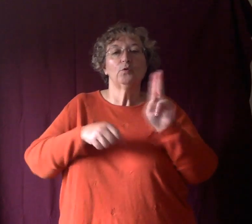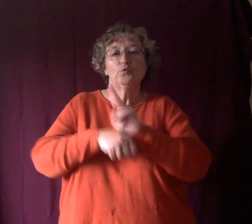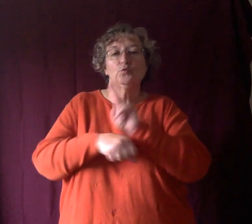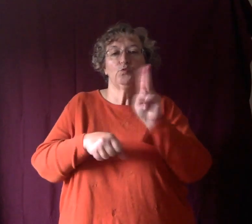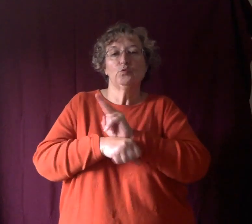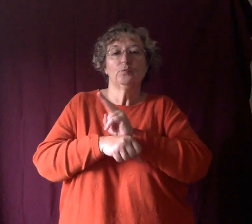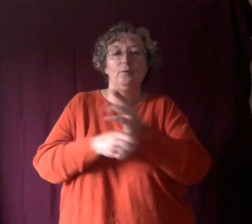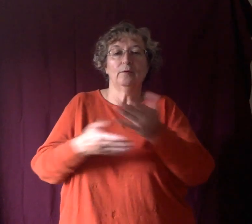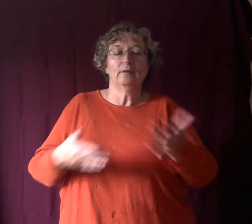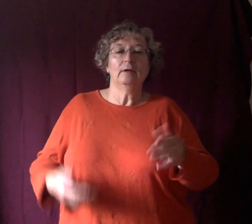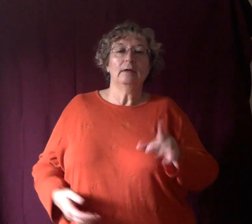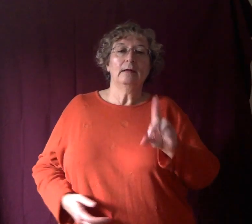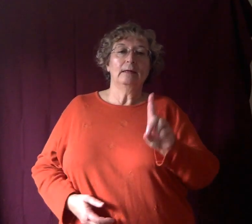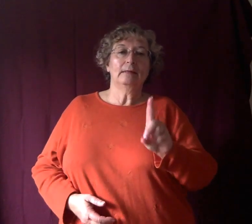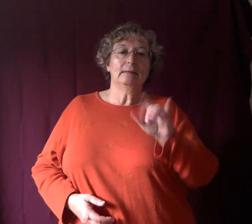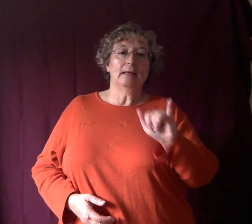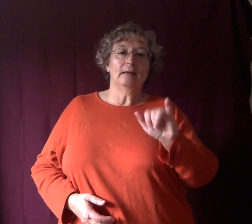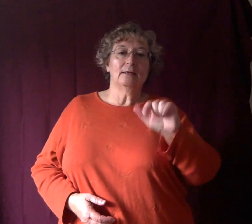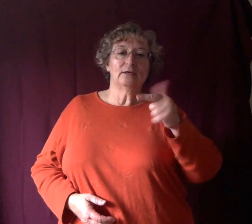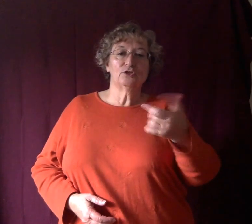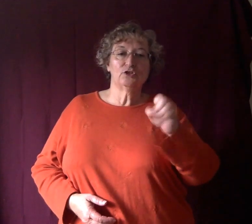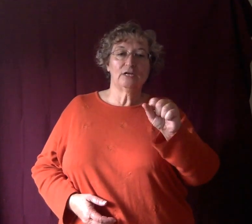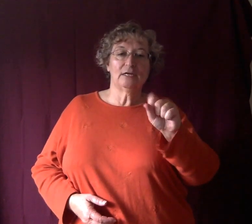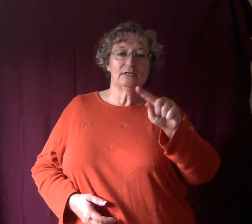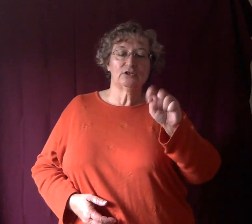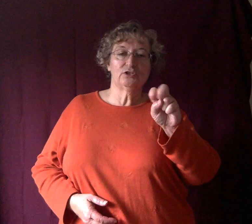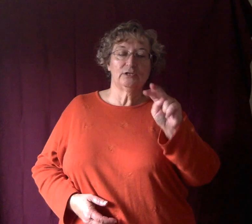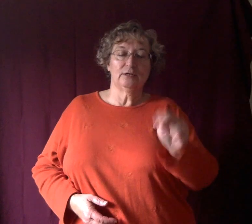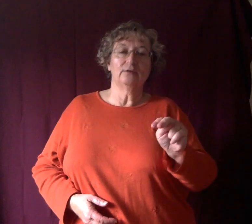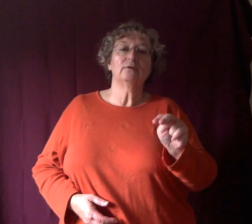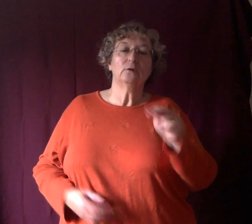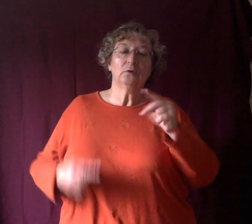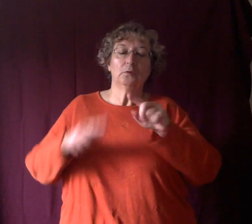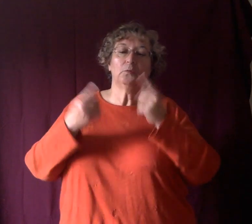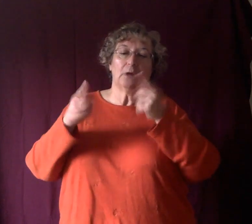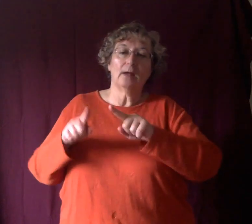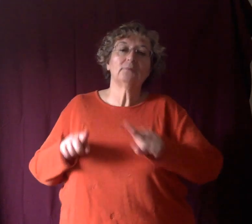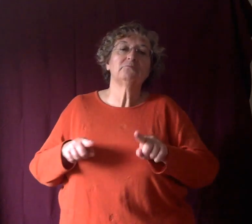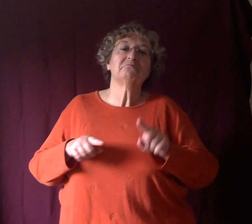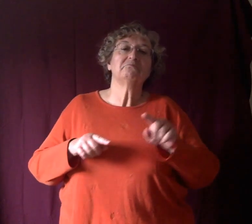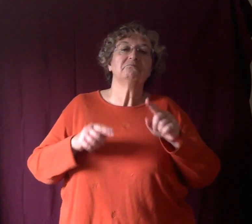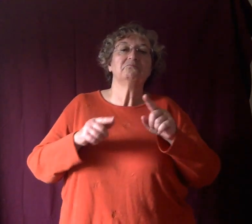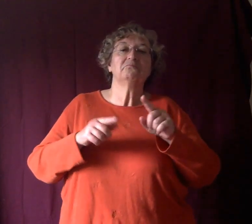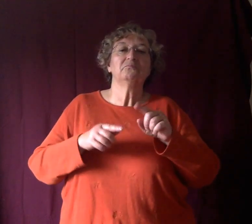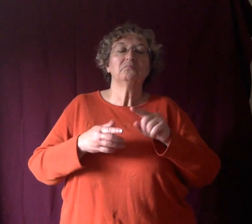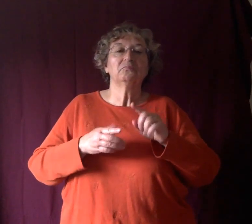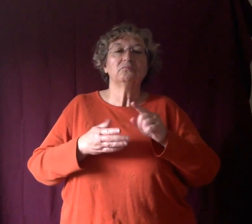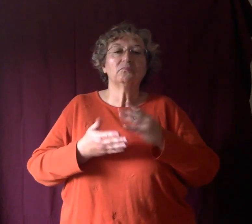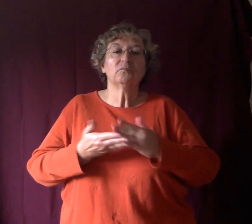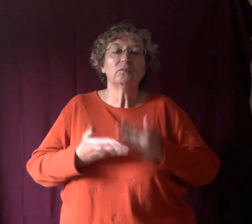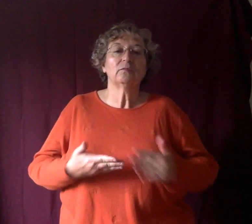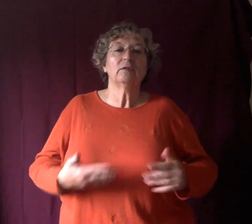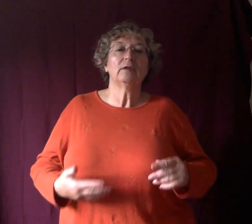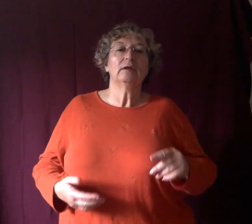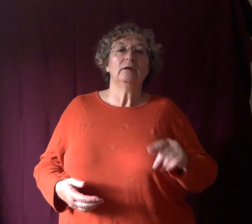will occur in several key areas, and we'll talk about those in a moment. After material enters your body and is broken down,